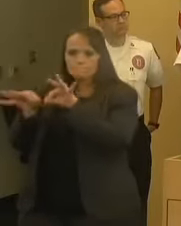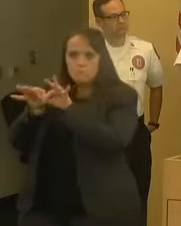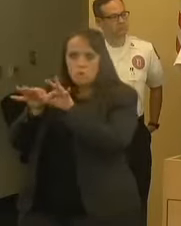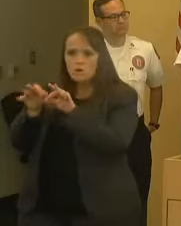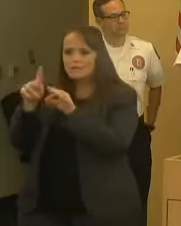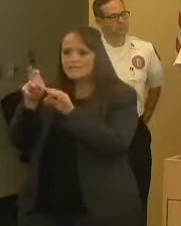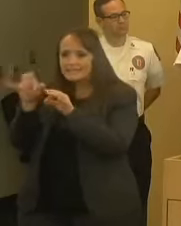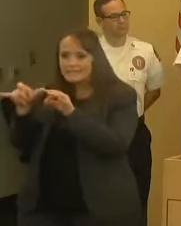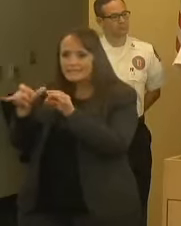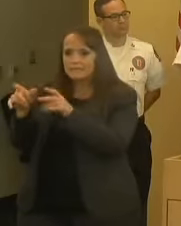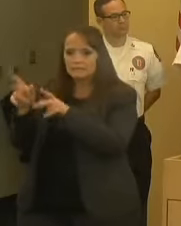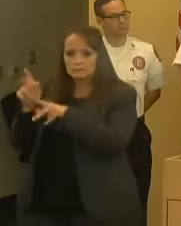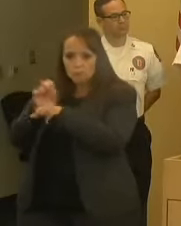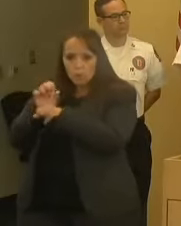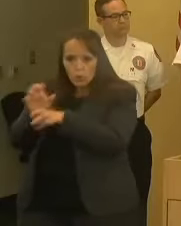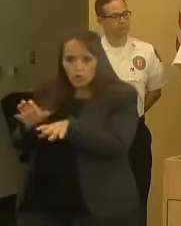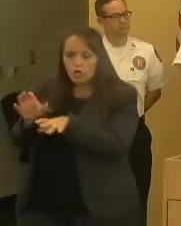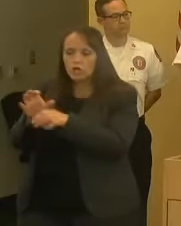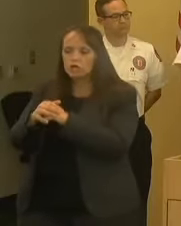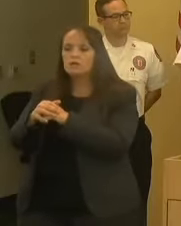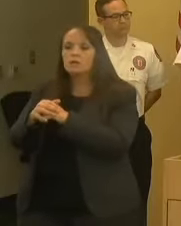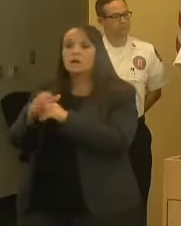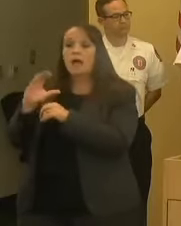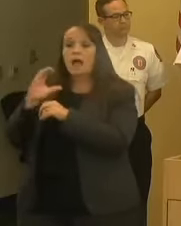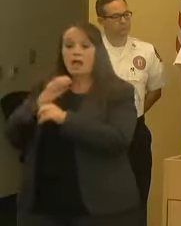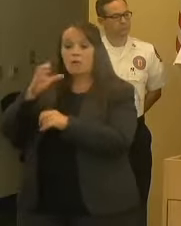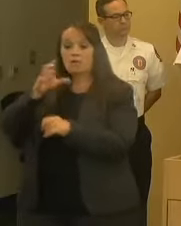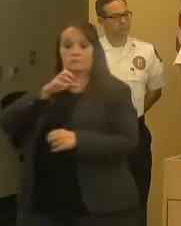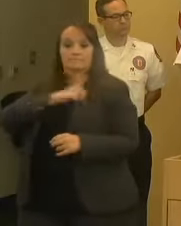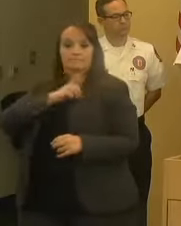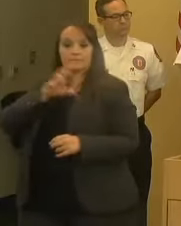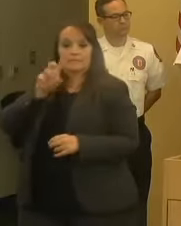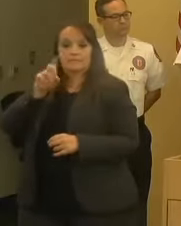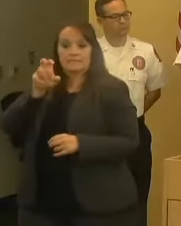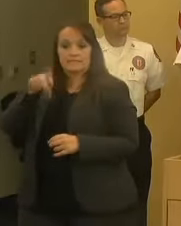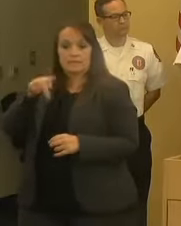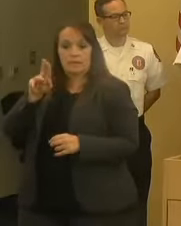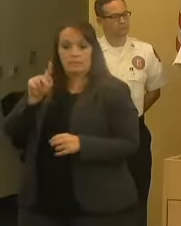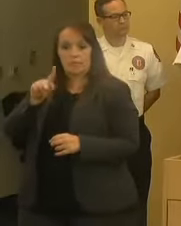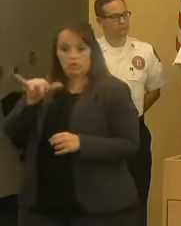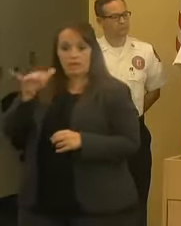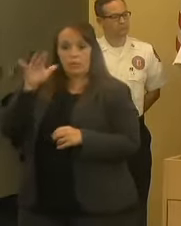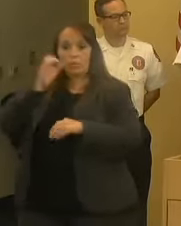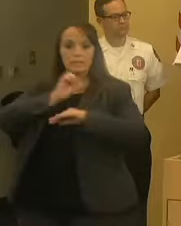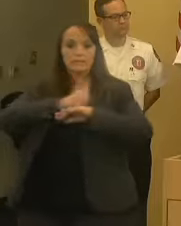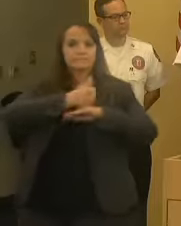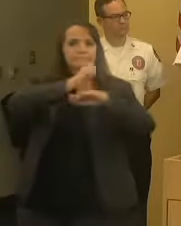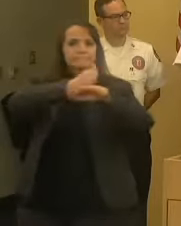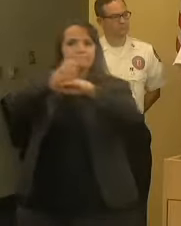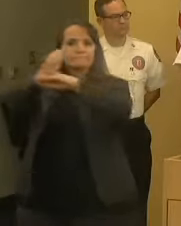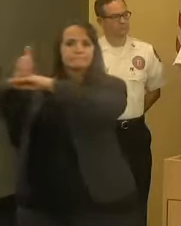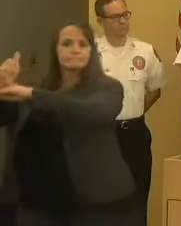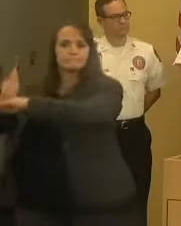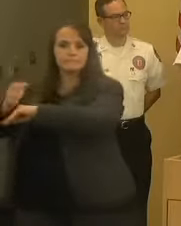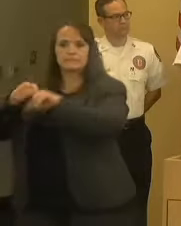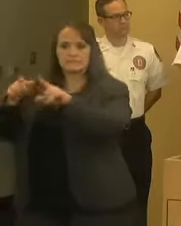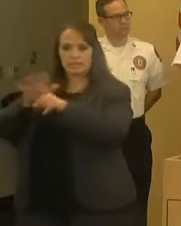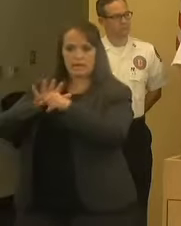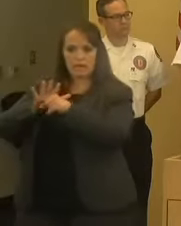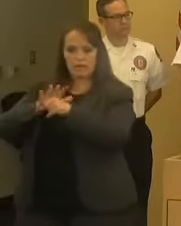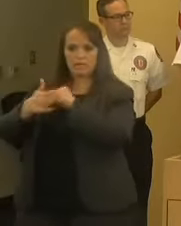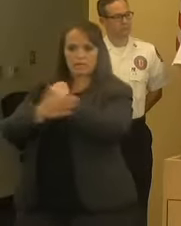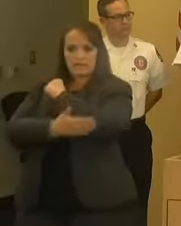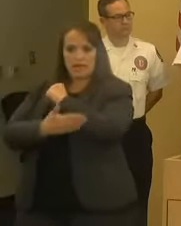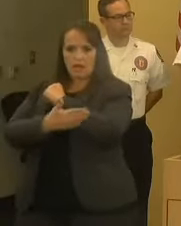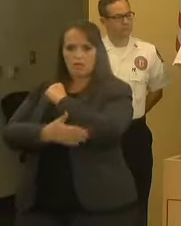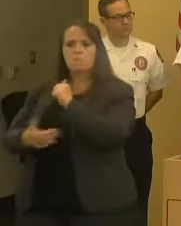sworn personnel in the morning. Our deputies will be stationed throughout portions of the county optimally. Particular